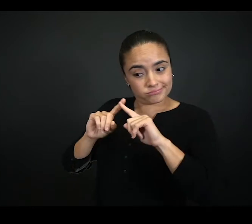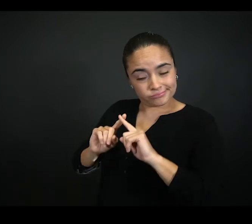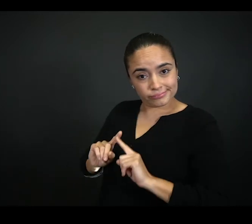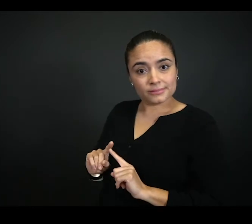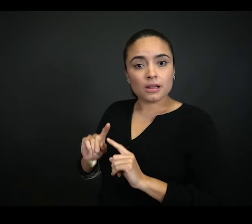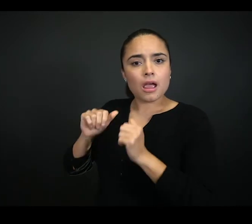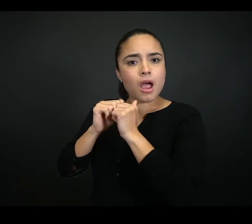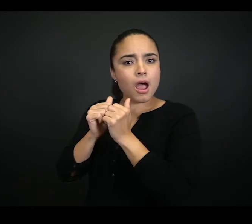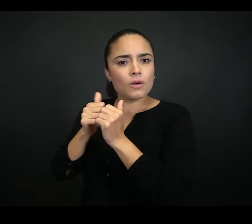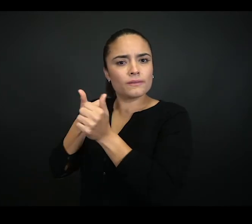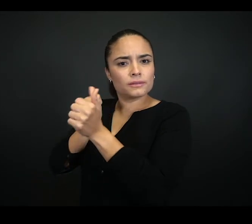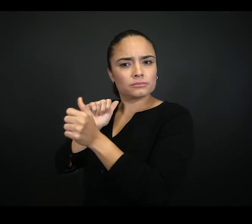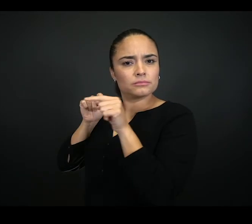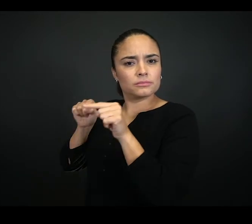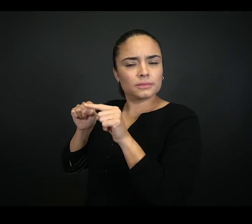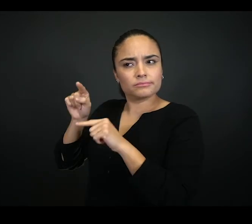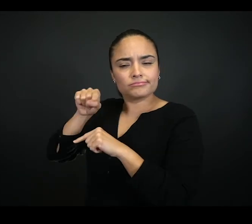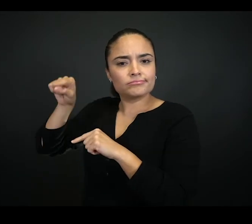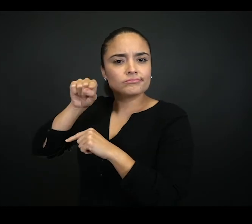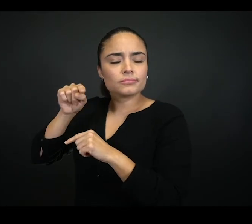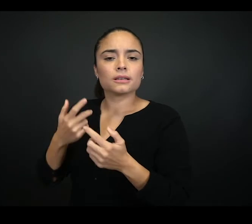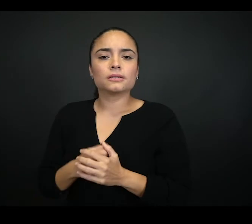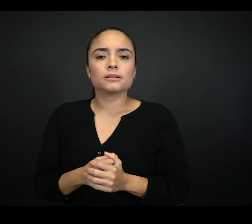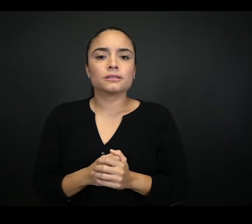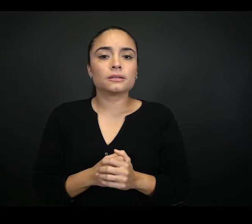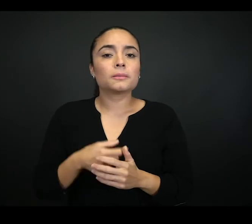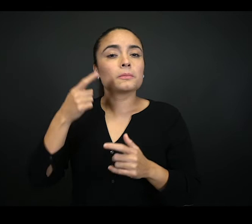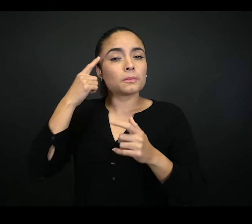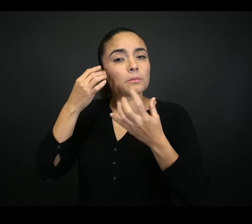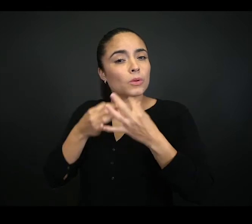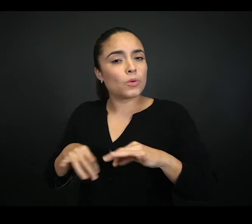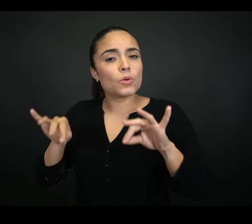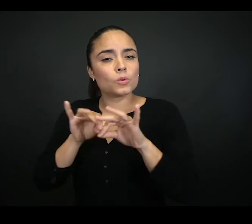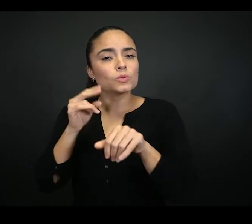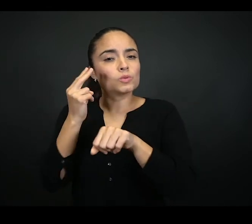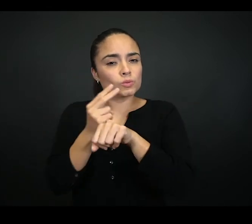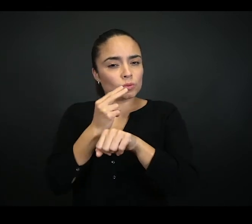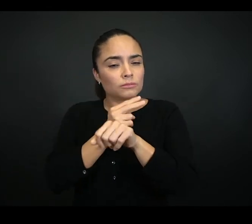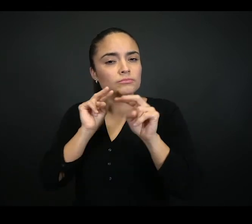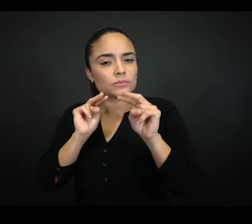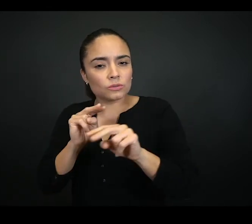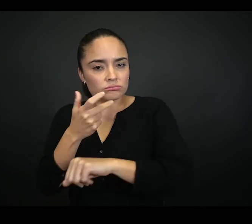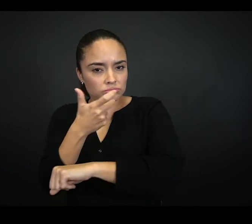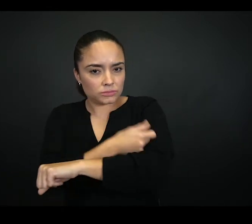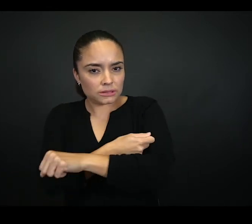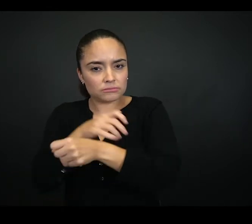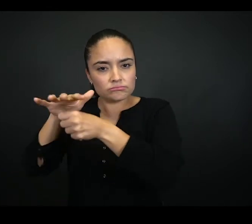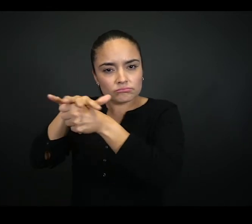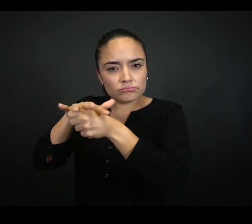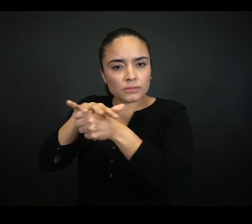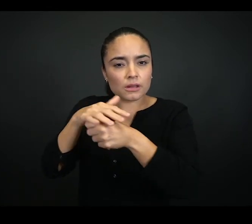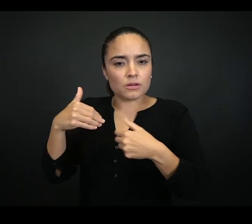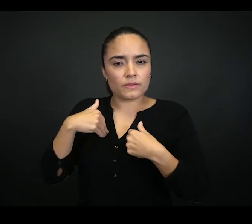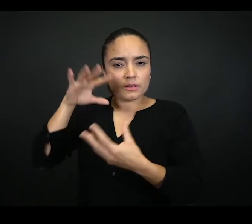overdose differ with high drug potency? So I think it's really important for people to use supervised injection services, and there are 9